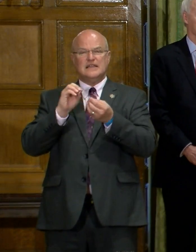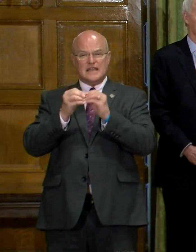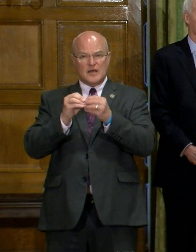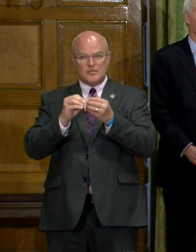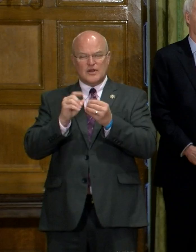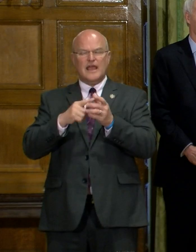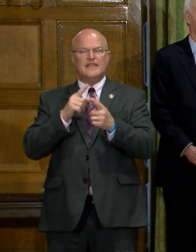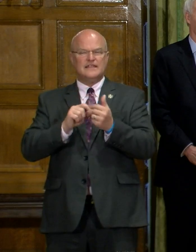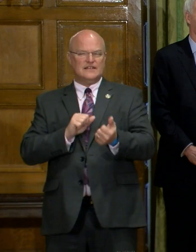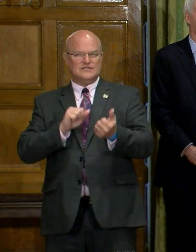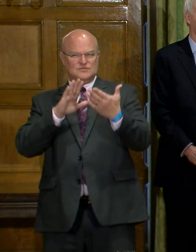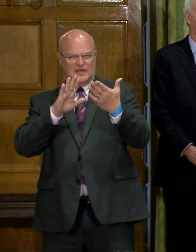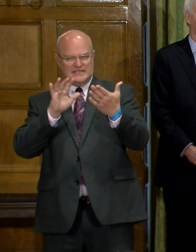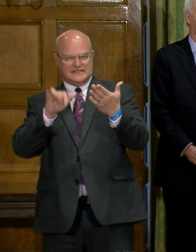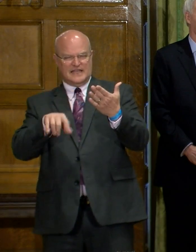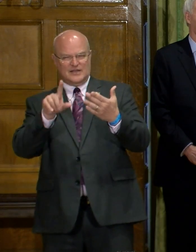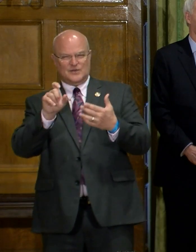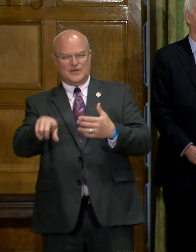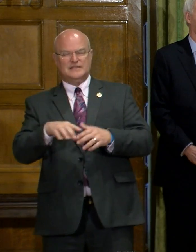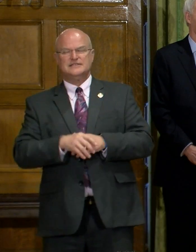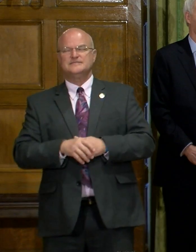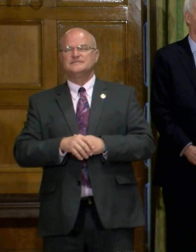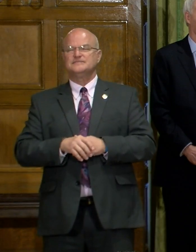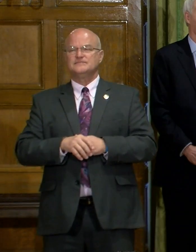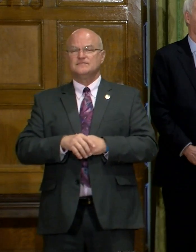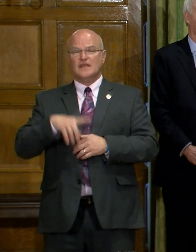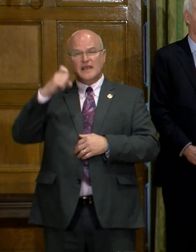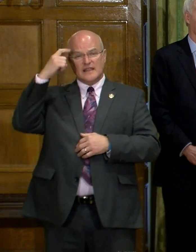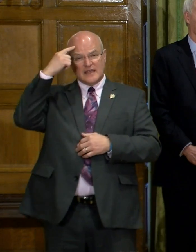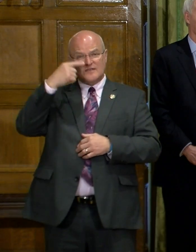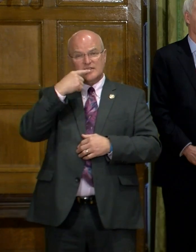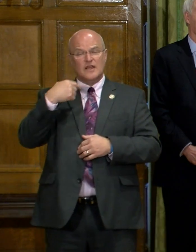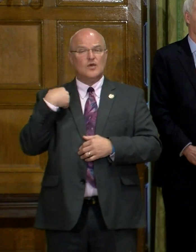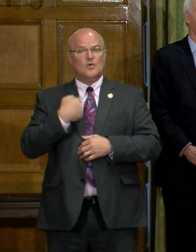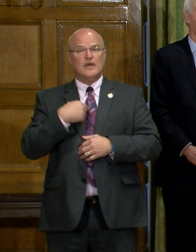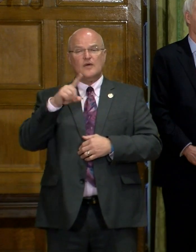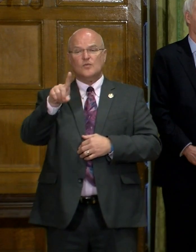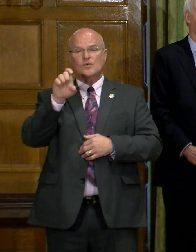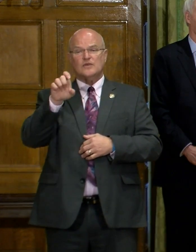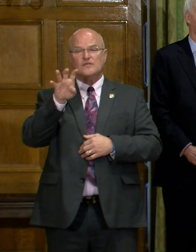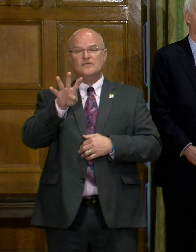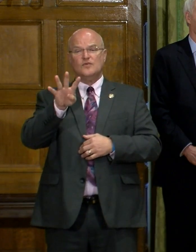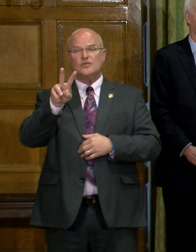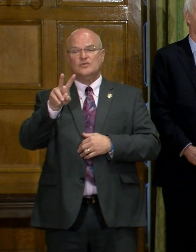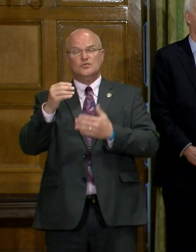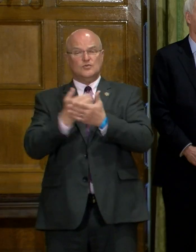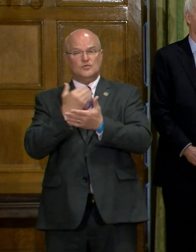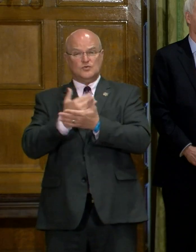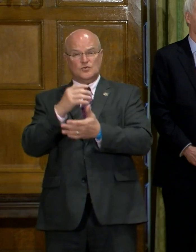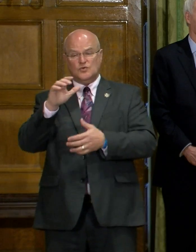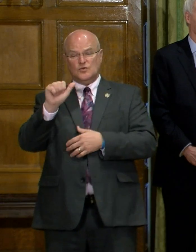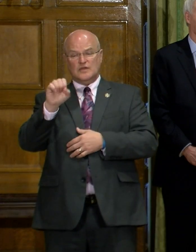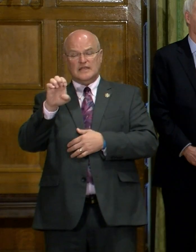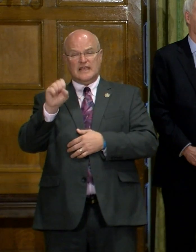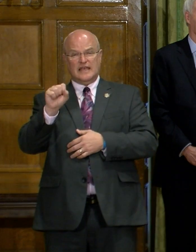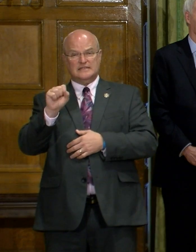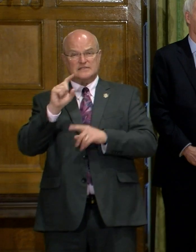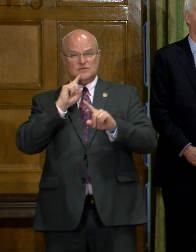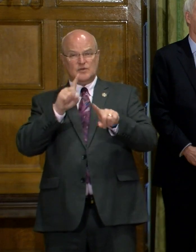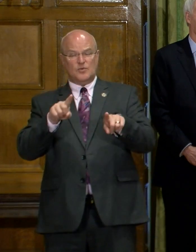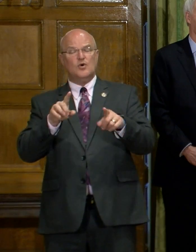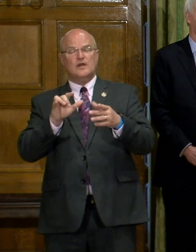that question. As the Governor mentioned, we do have 142 new cases